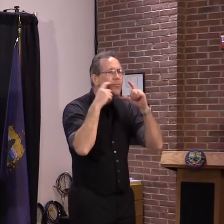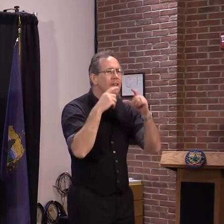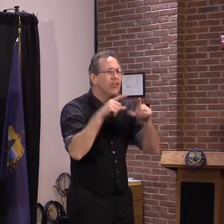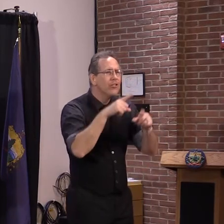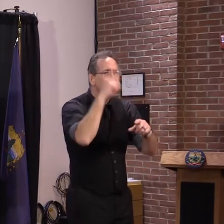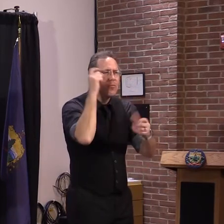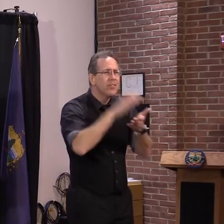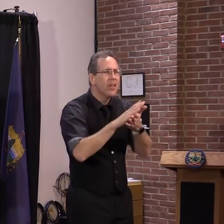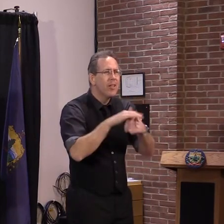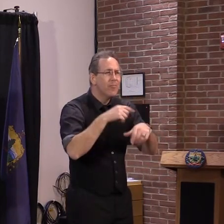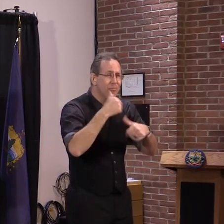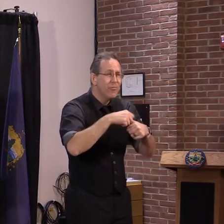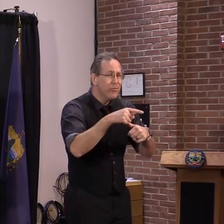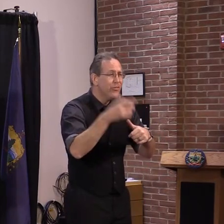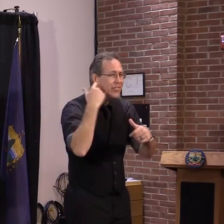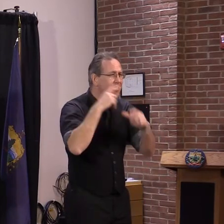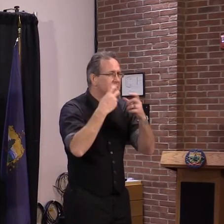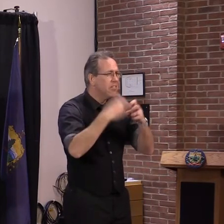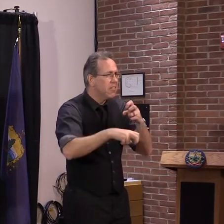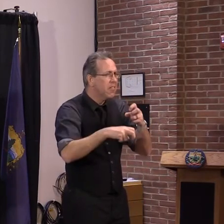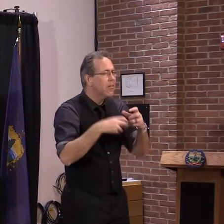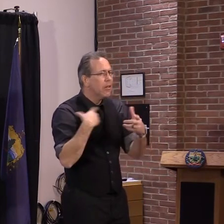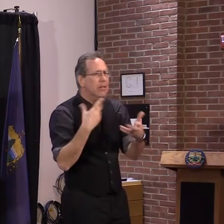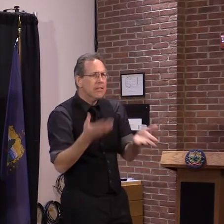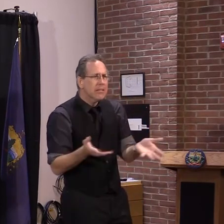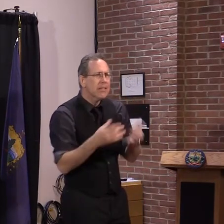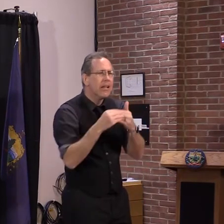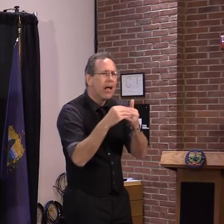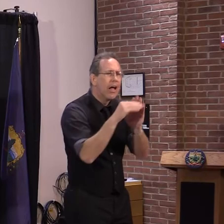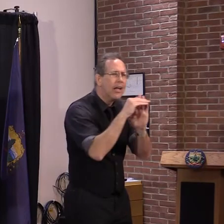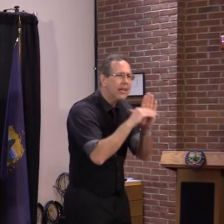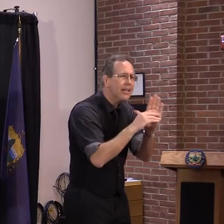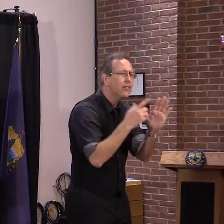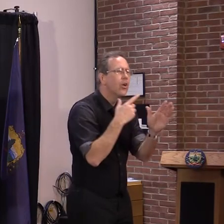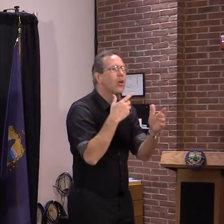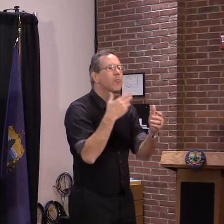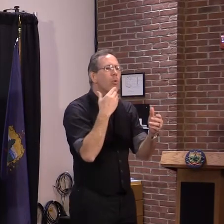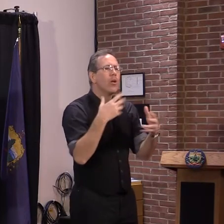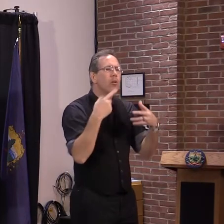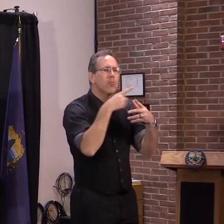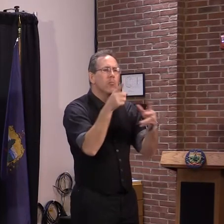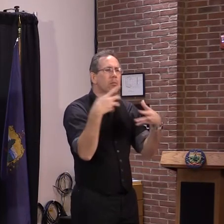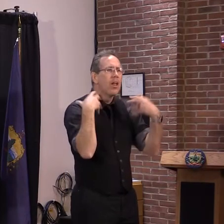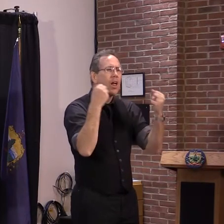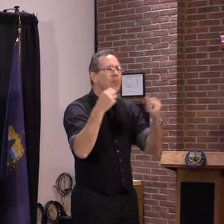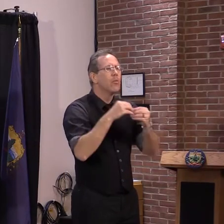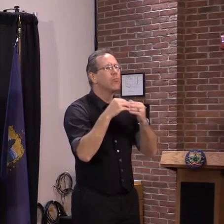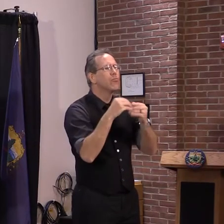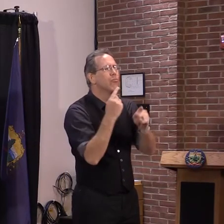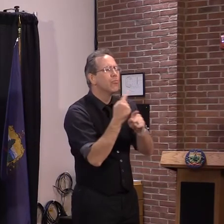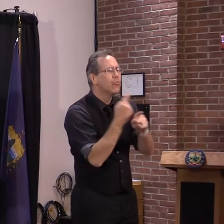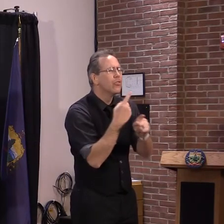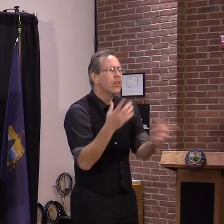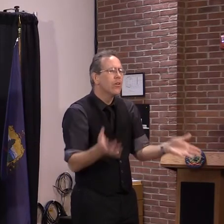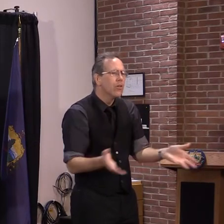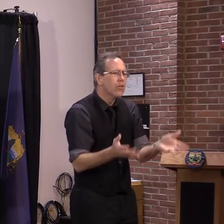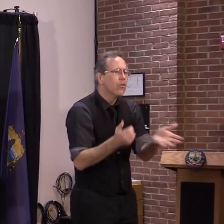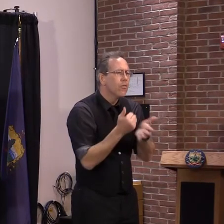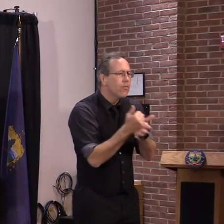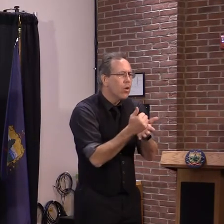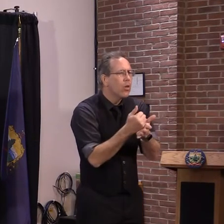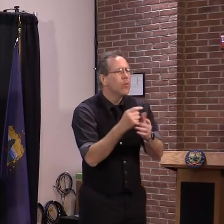we're providing these recommendations, this is the best public health thinking on this. We really strongly encourage districts to heed that and follow the